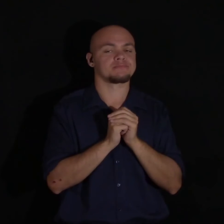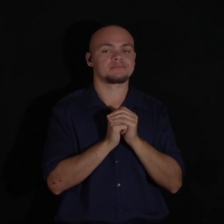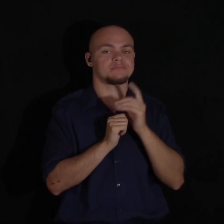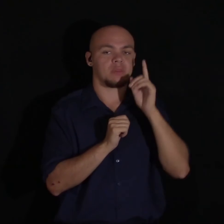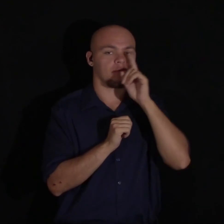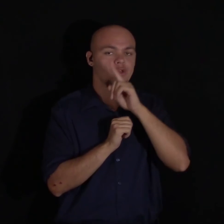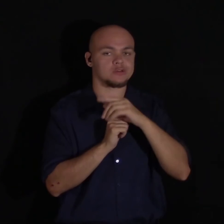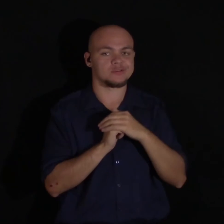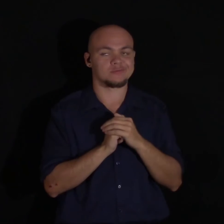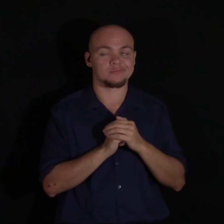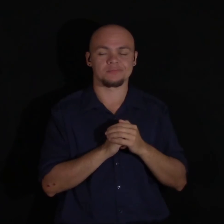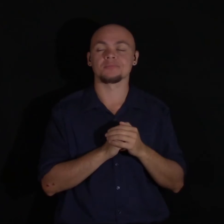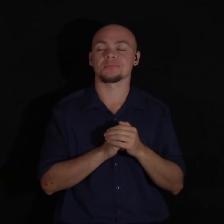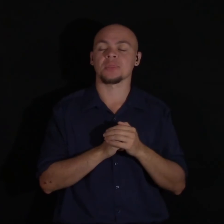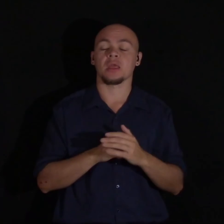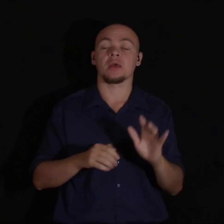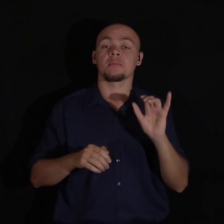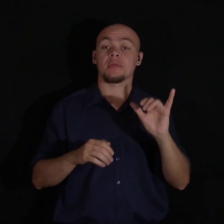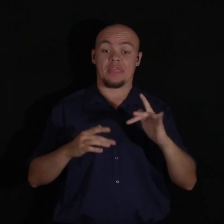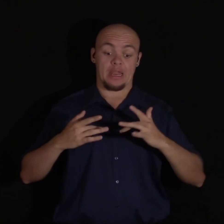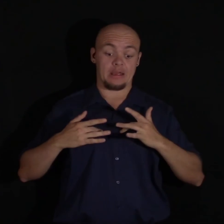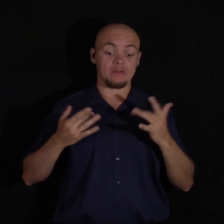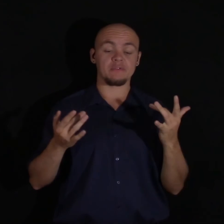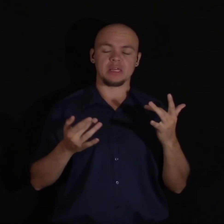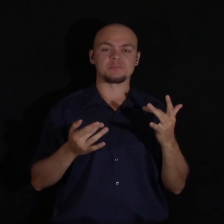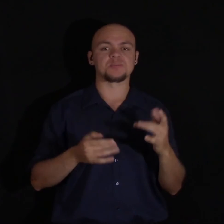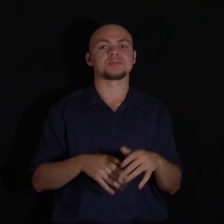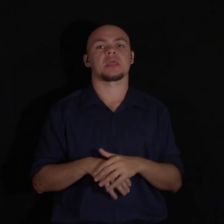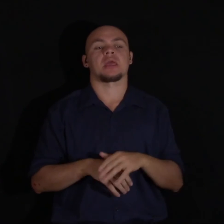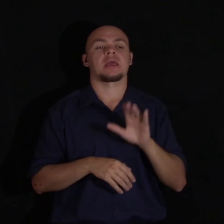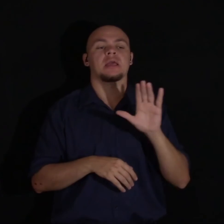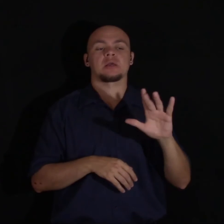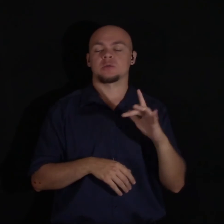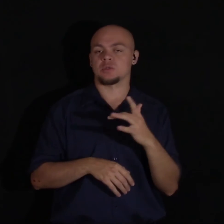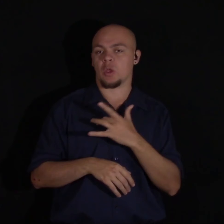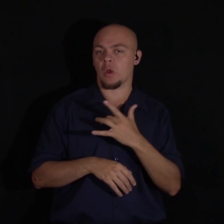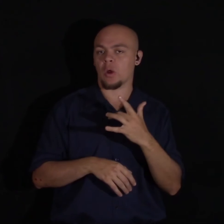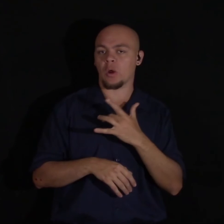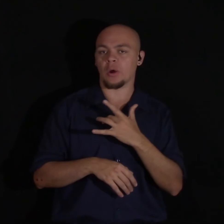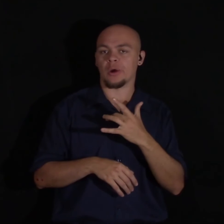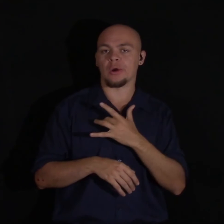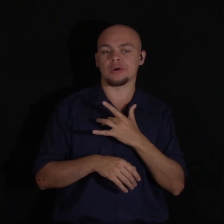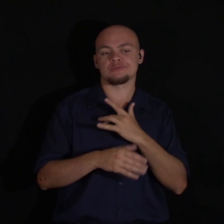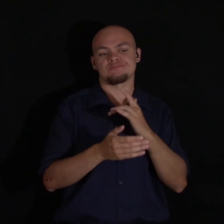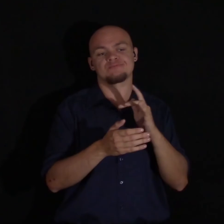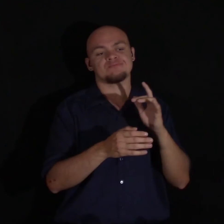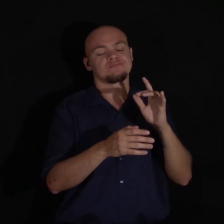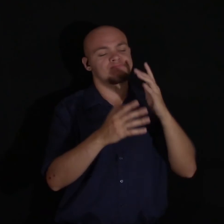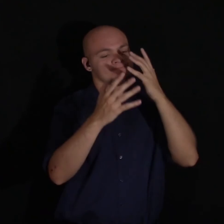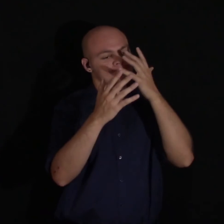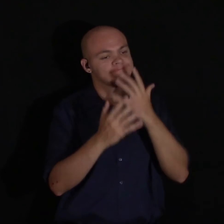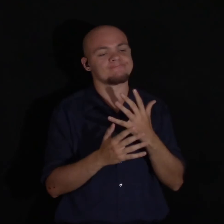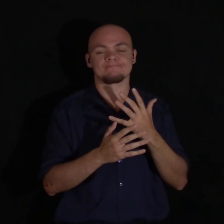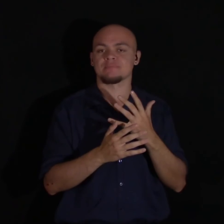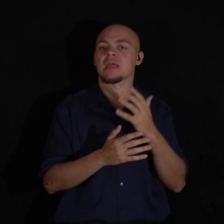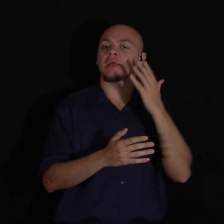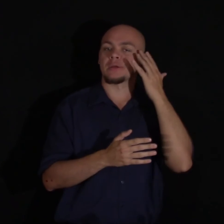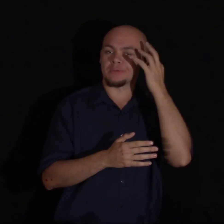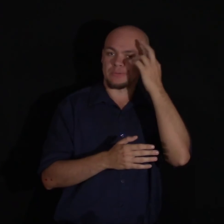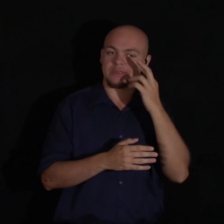Such were the events that preyed on the heart of Felix, and rendered him, when I first saw him, the most miserable of his family.